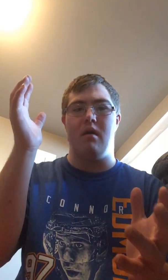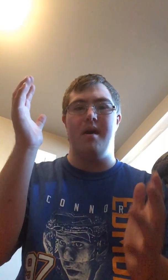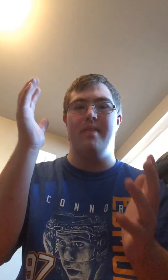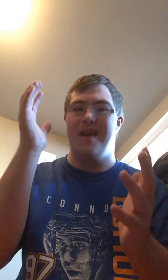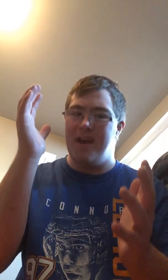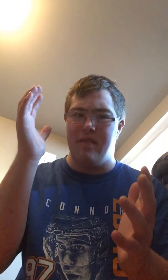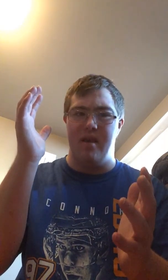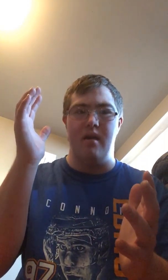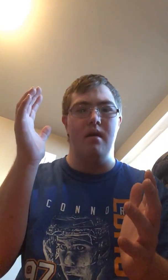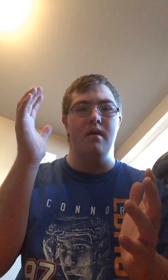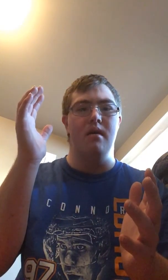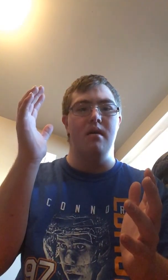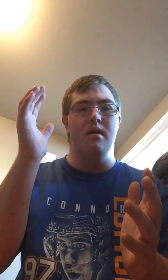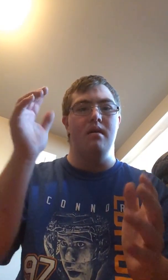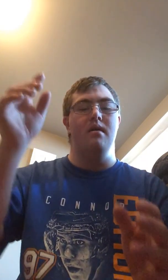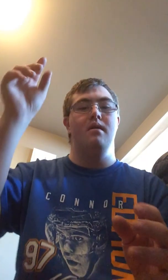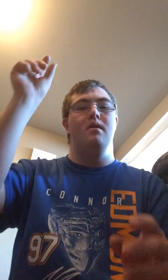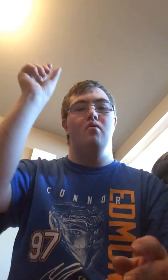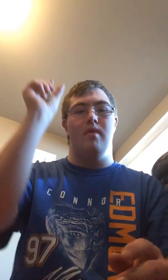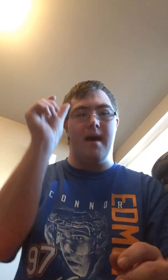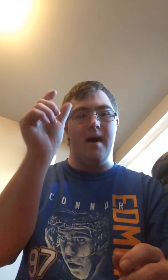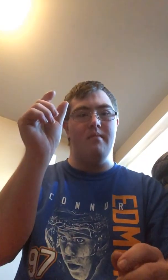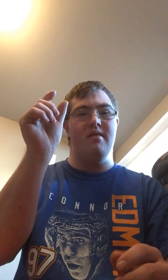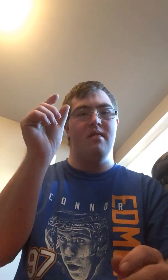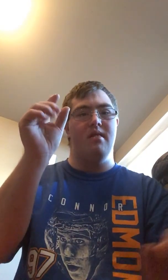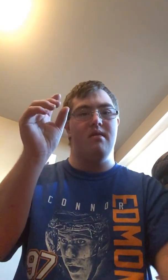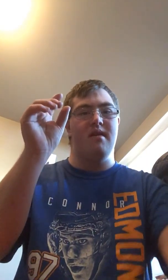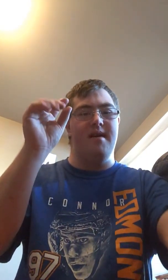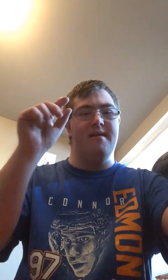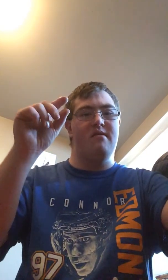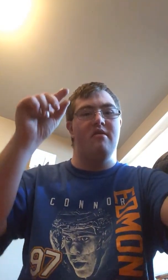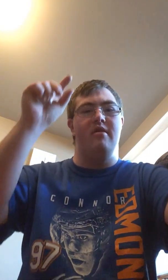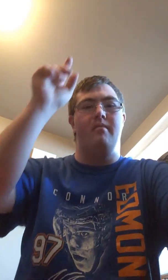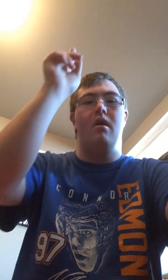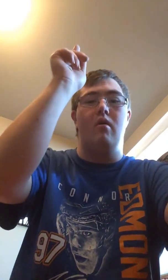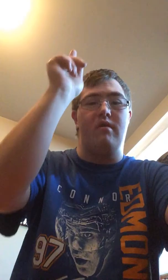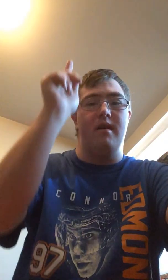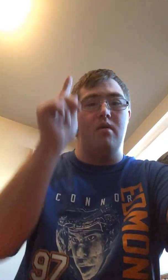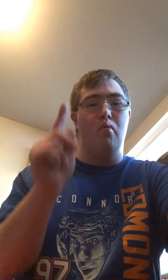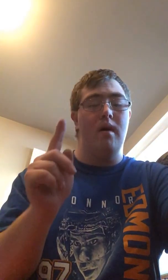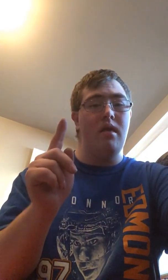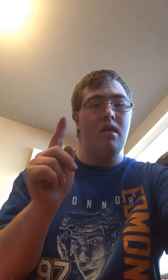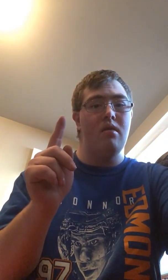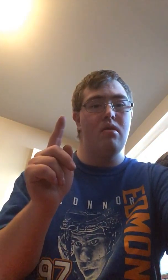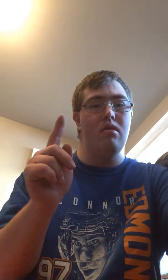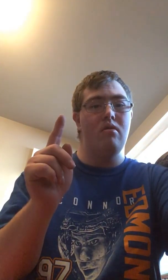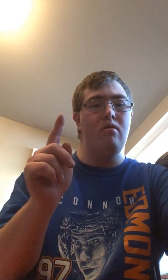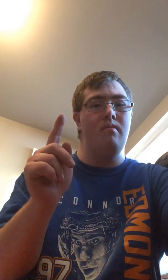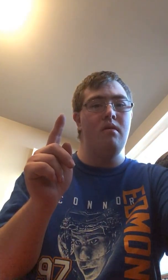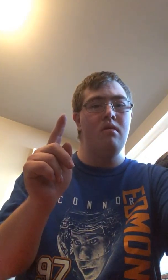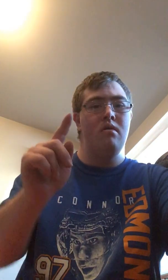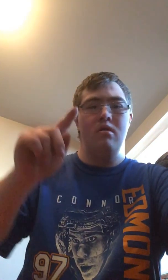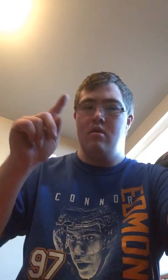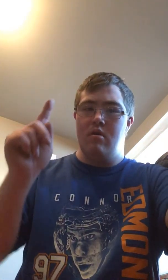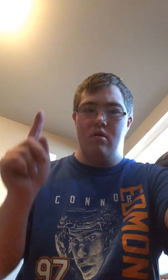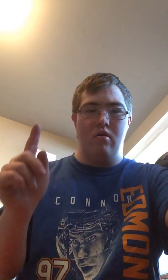kidney, what happens is the blood goes in one tube, goes into the kidney,